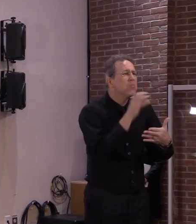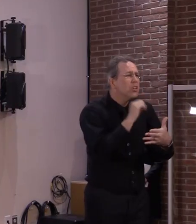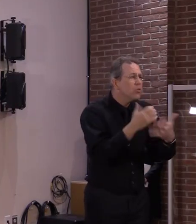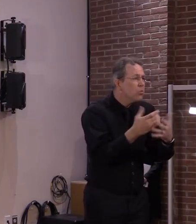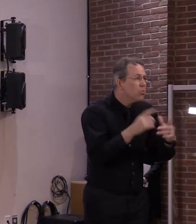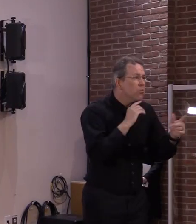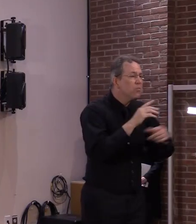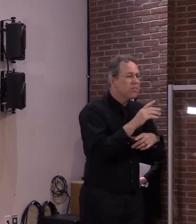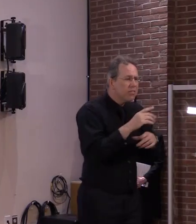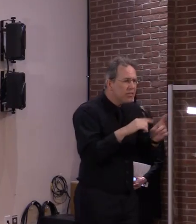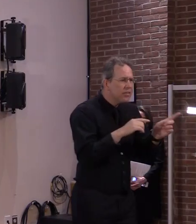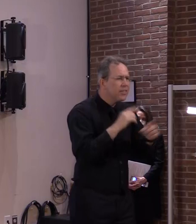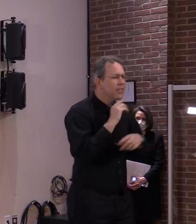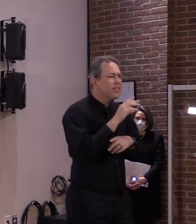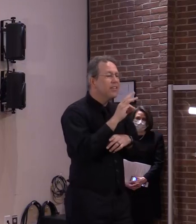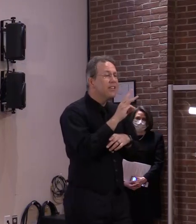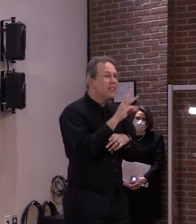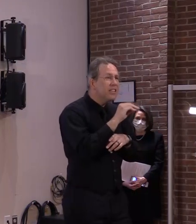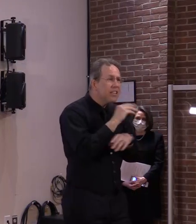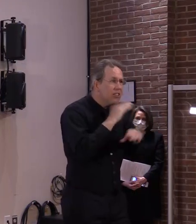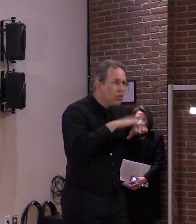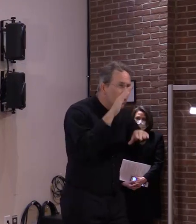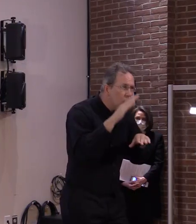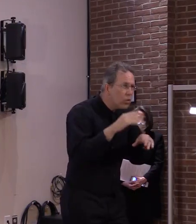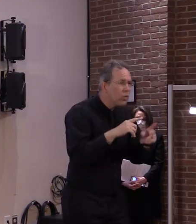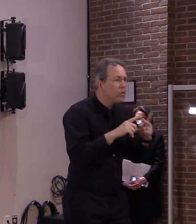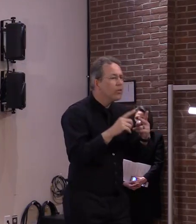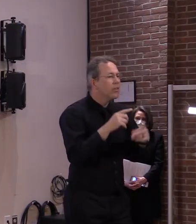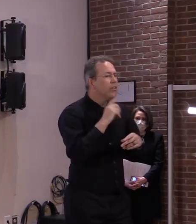female, 29% had no symptoms.